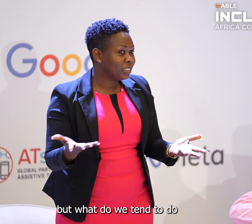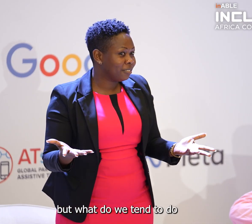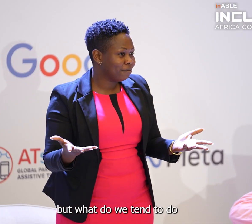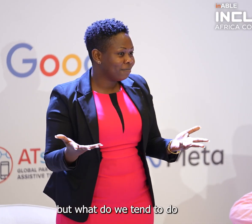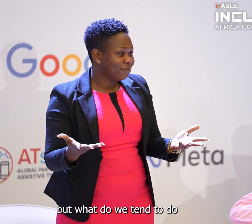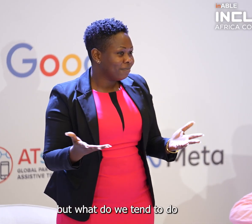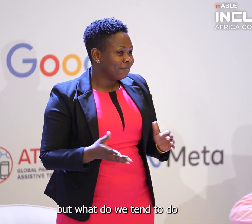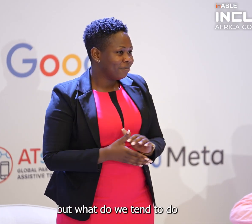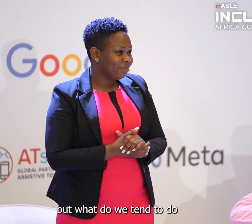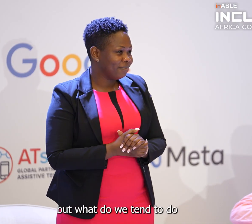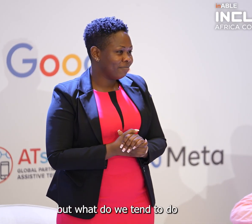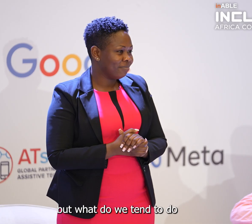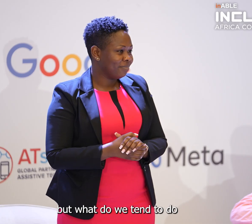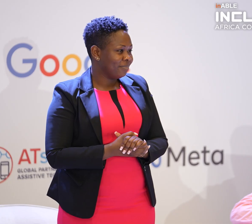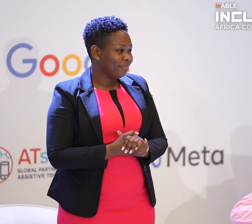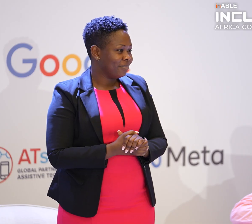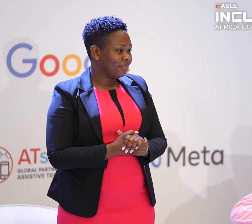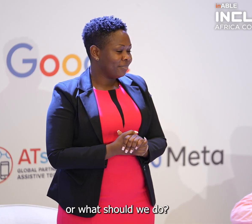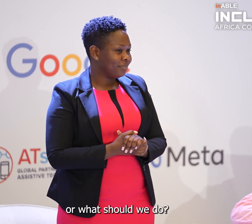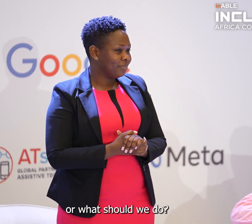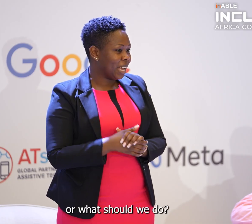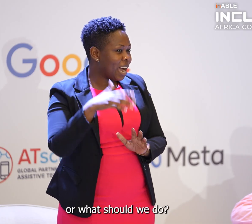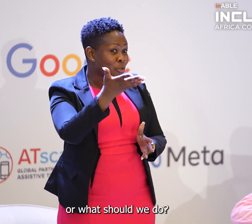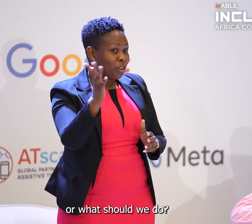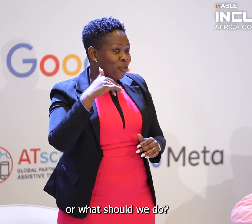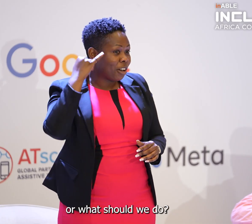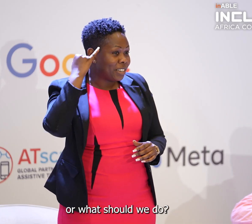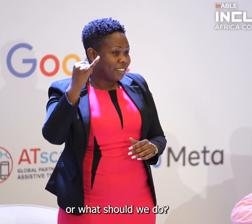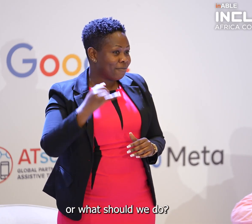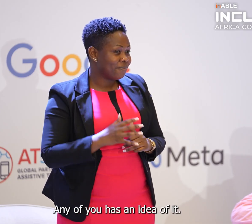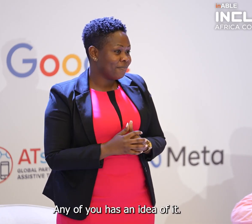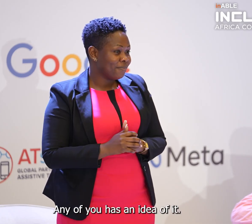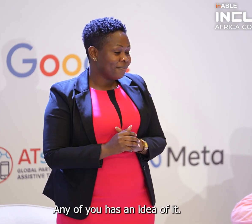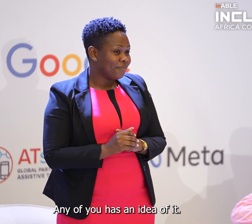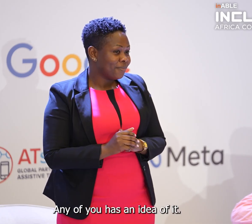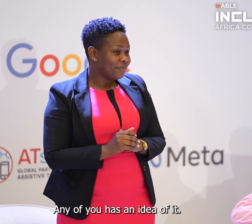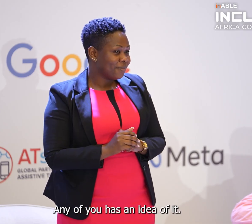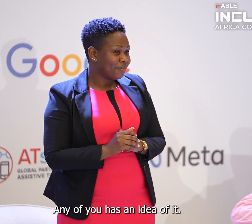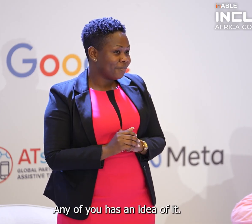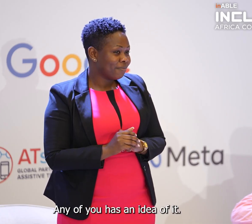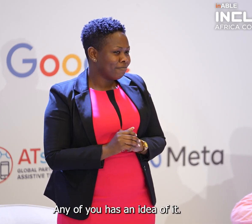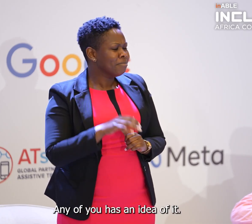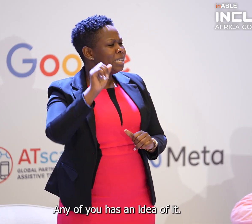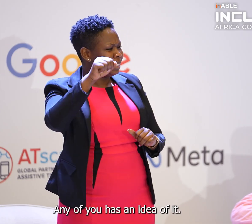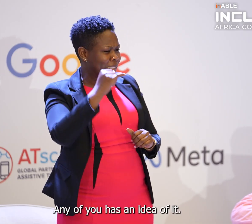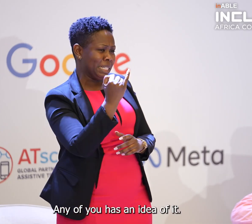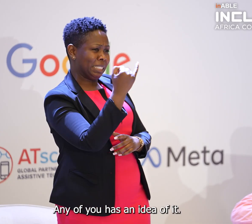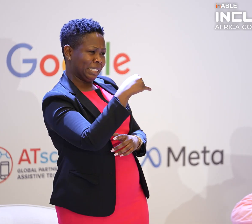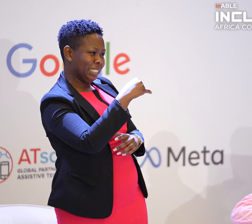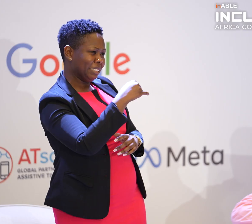but what do we tend to do? Or what should we do? Any of you has an idea of it?